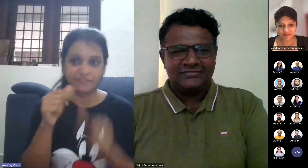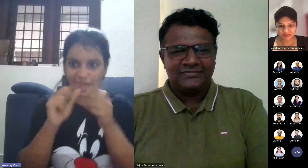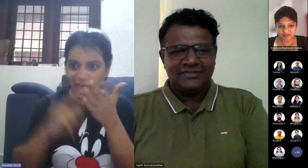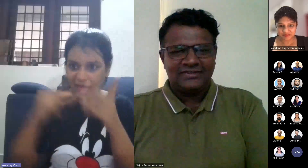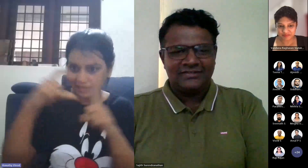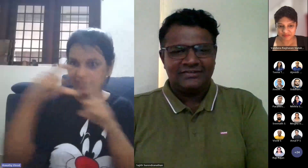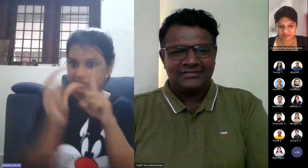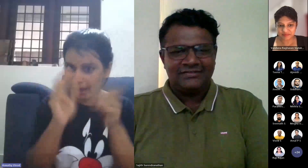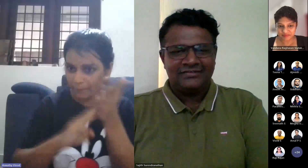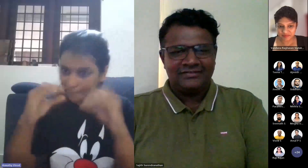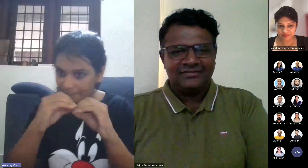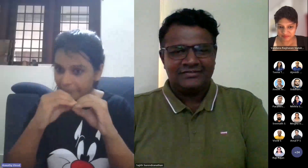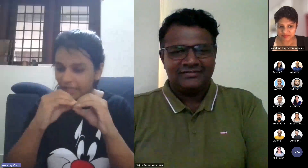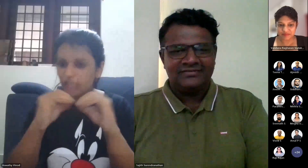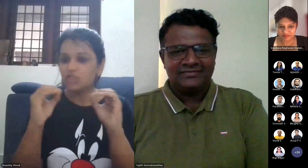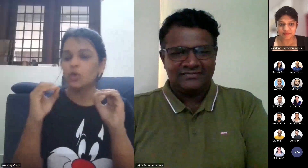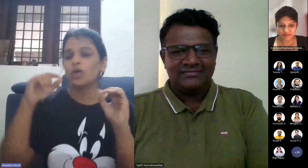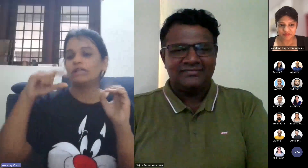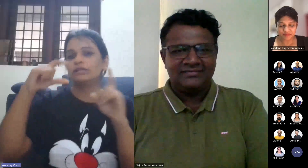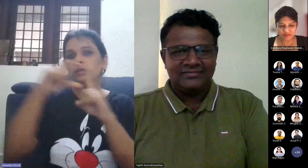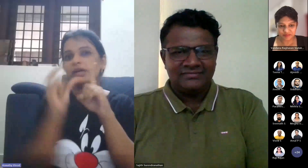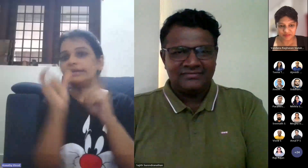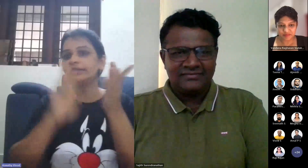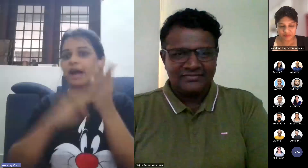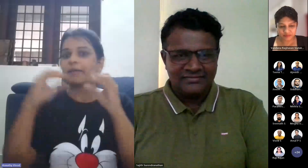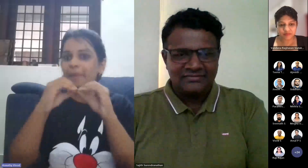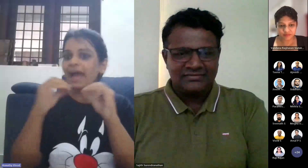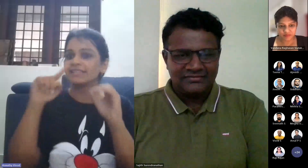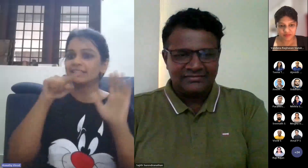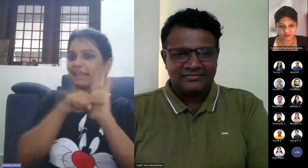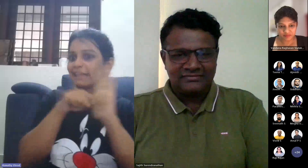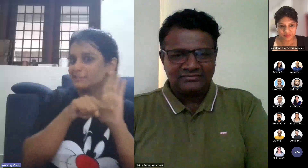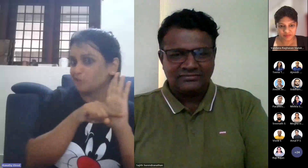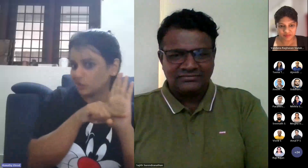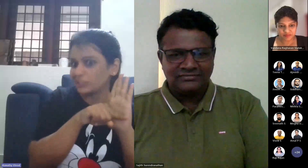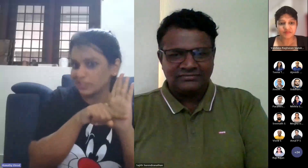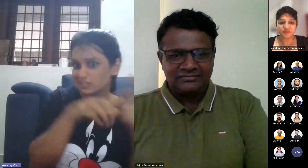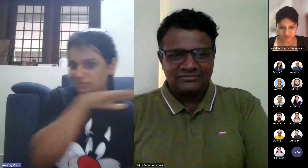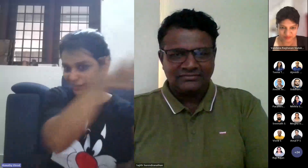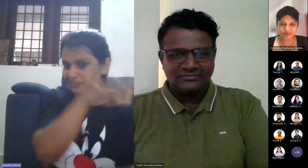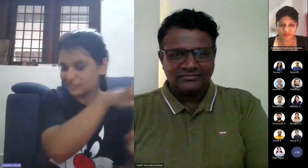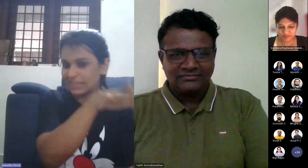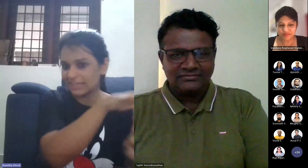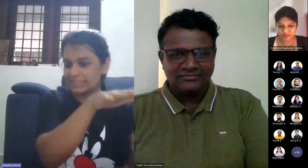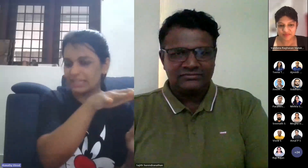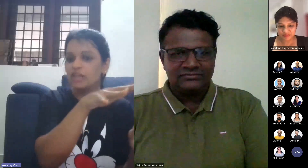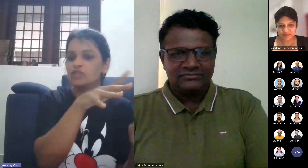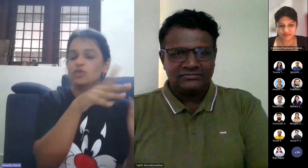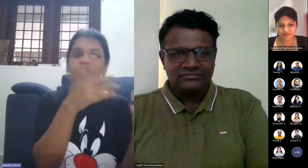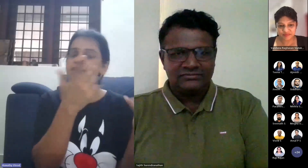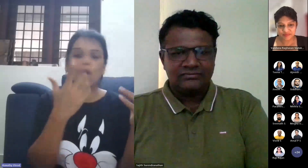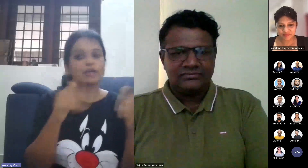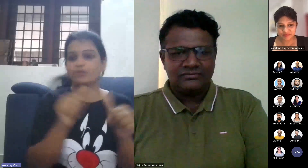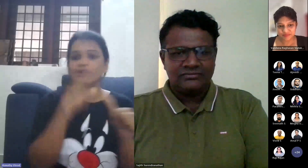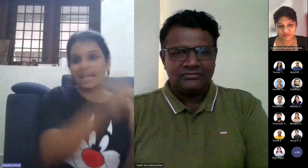deaf and dumb. So the word dumb has a negative connotation in society.